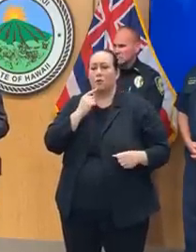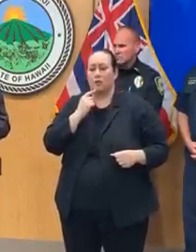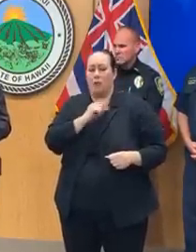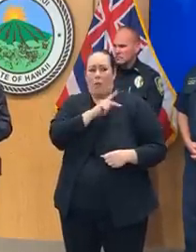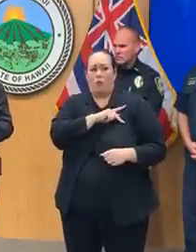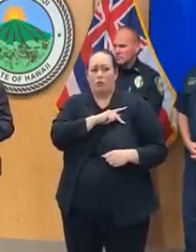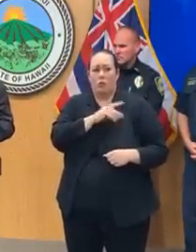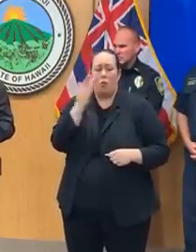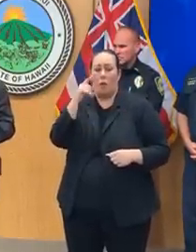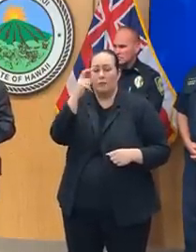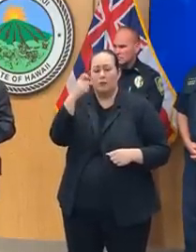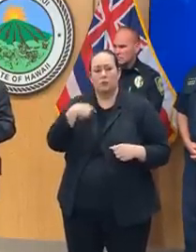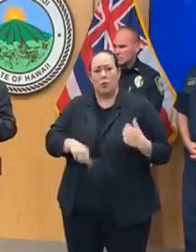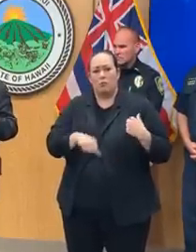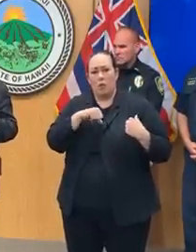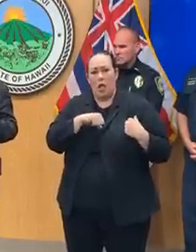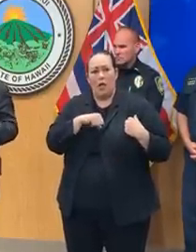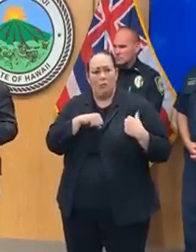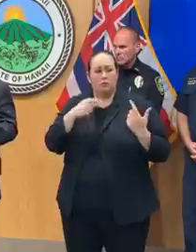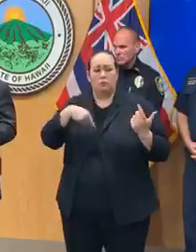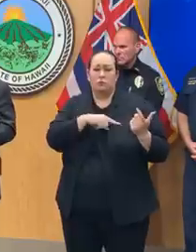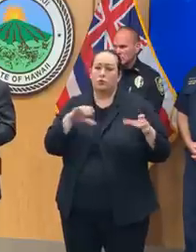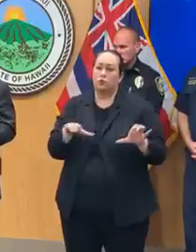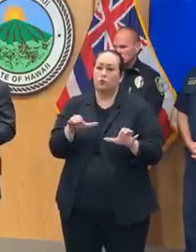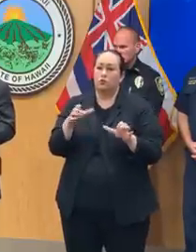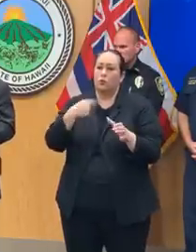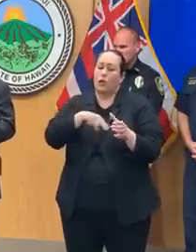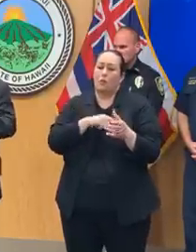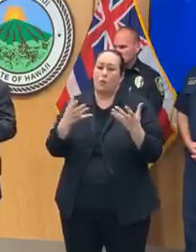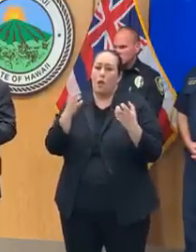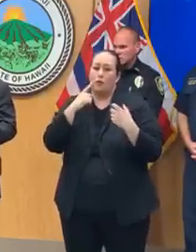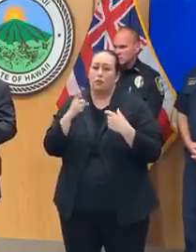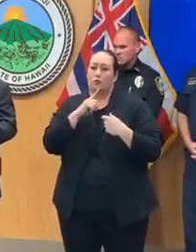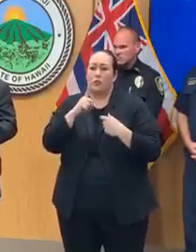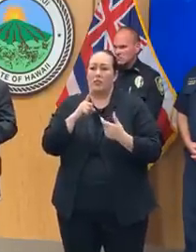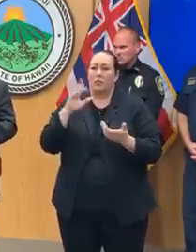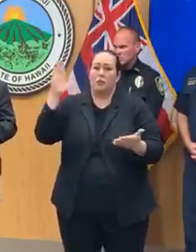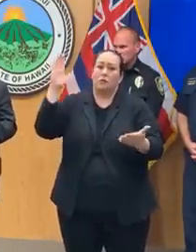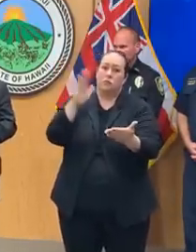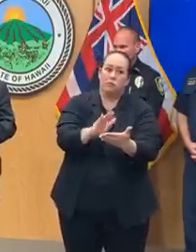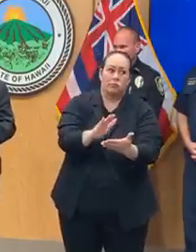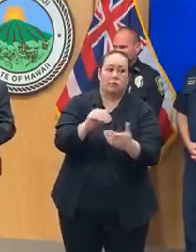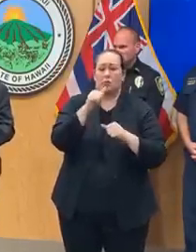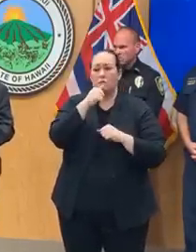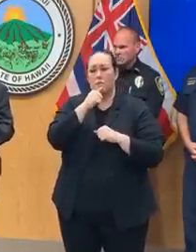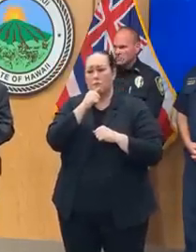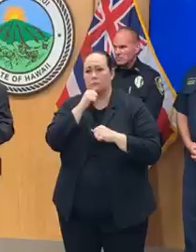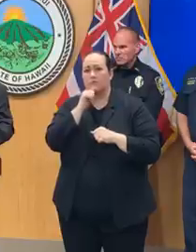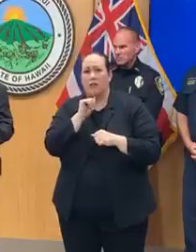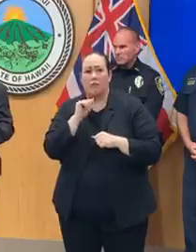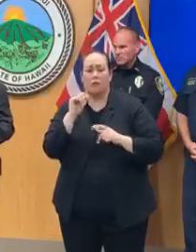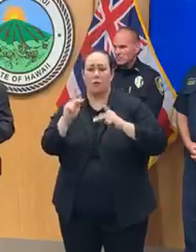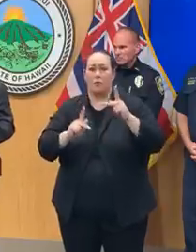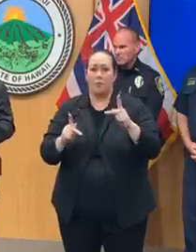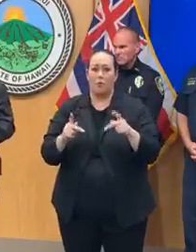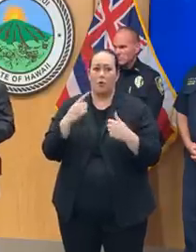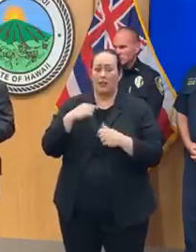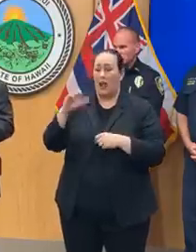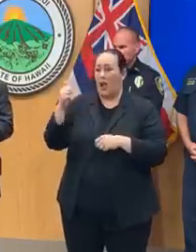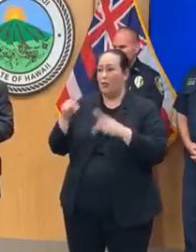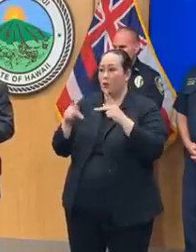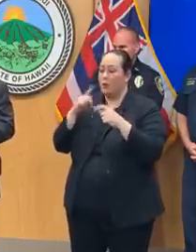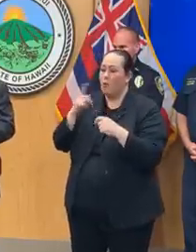have such great pride in what they do, and they want so badly to decrease people's suffering. So when other people are opportunistic